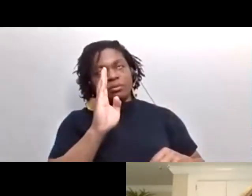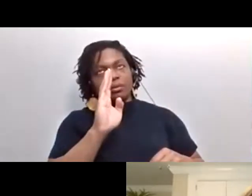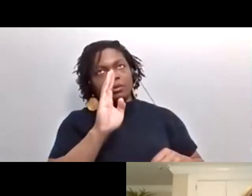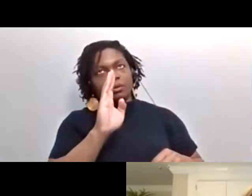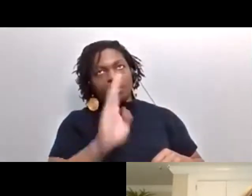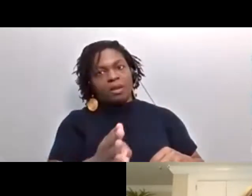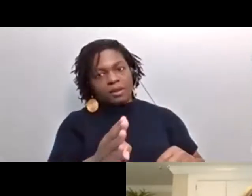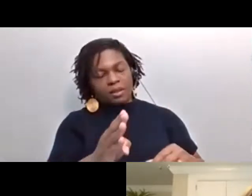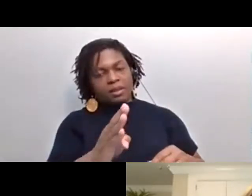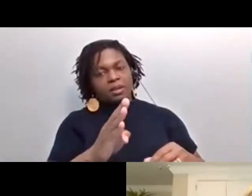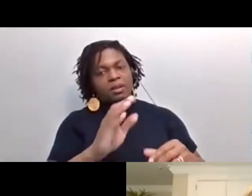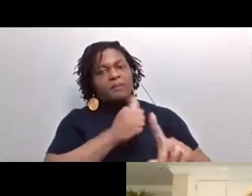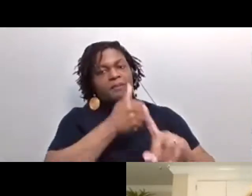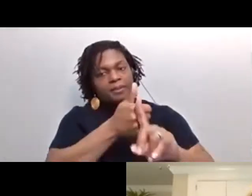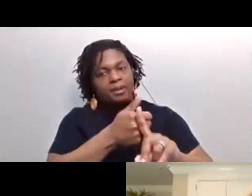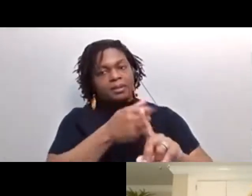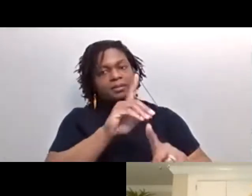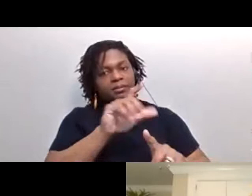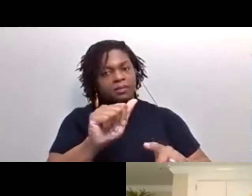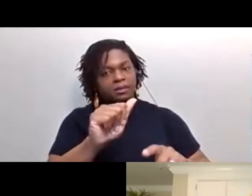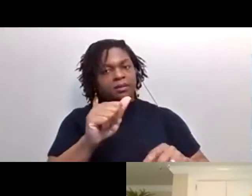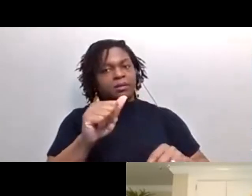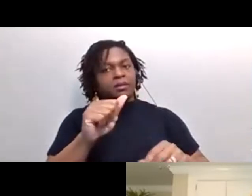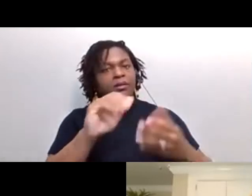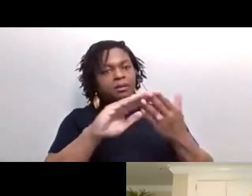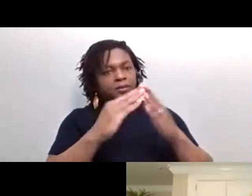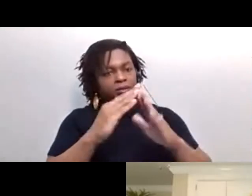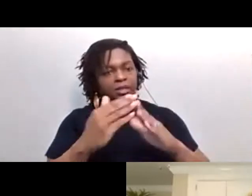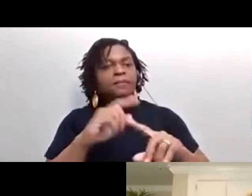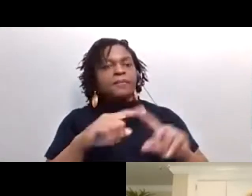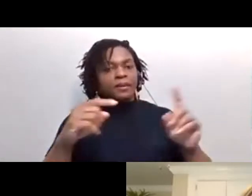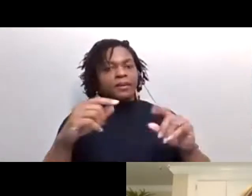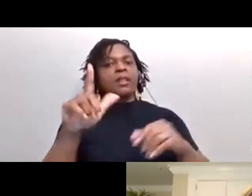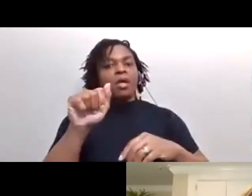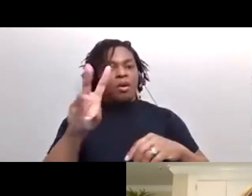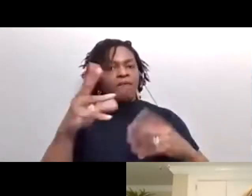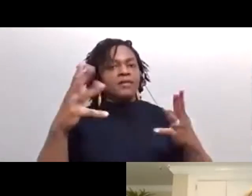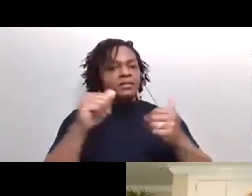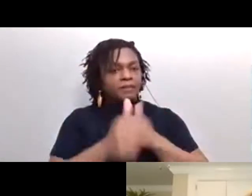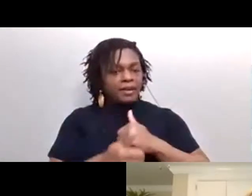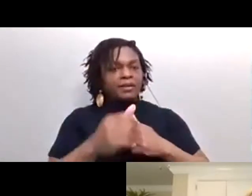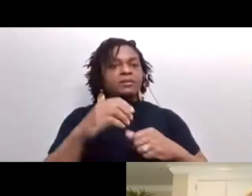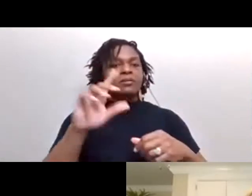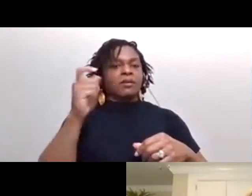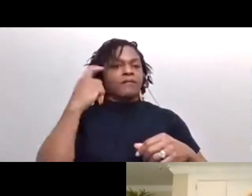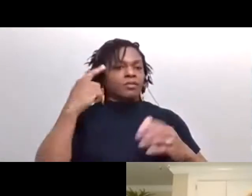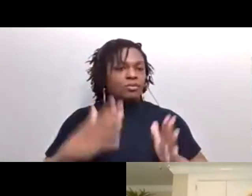affecting the disability community, but there was a law passed and Governor Edwards signed yesterday, which was